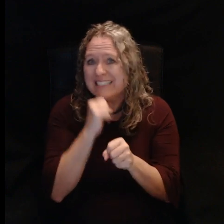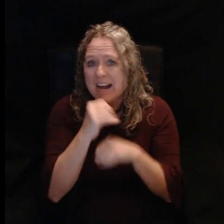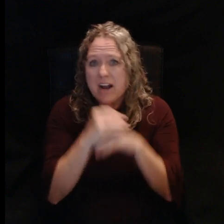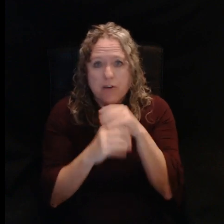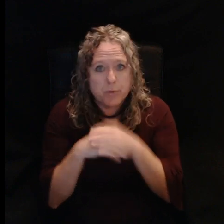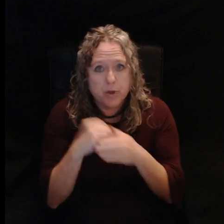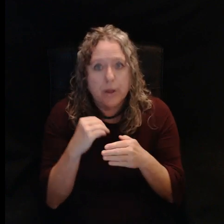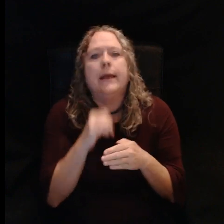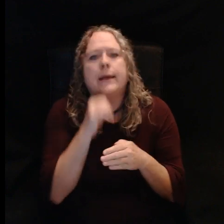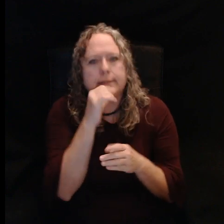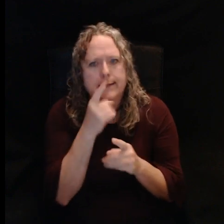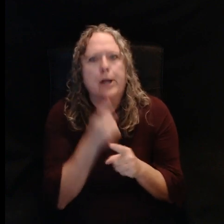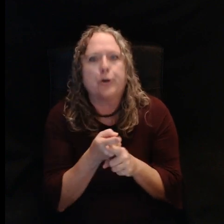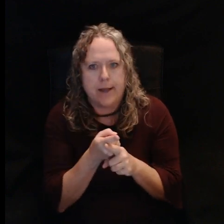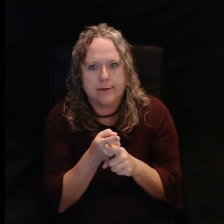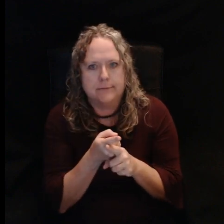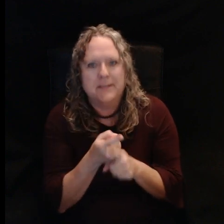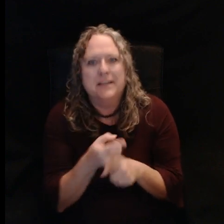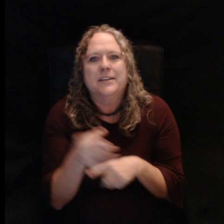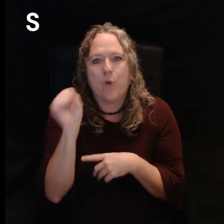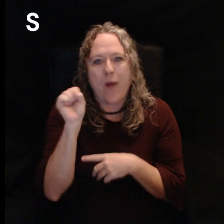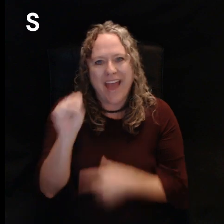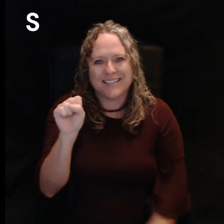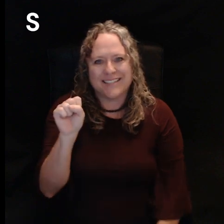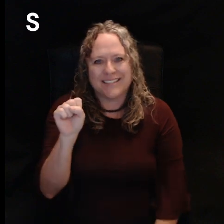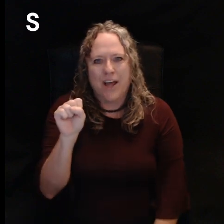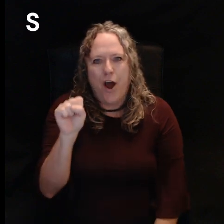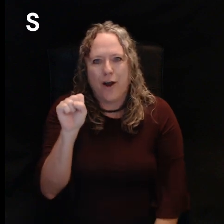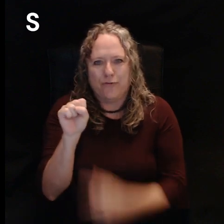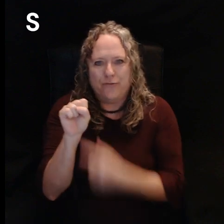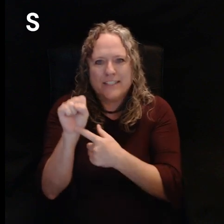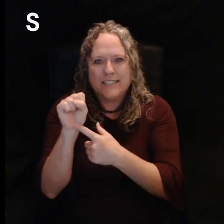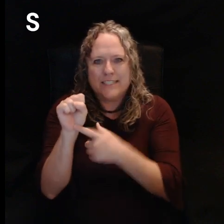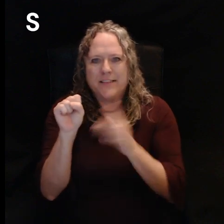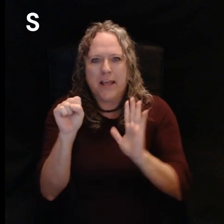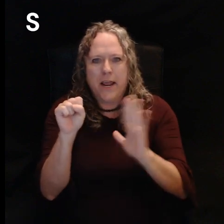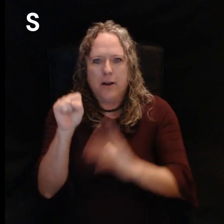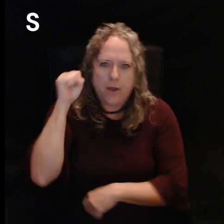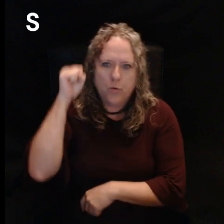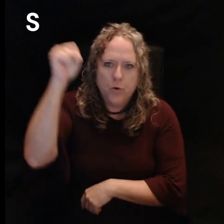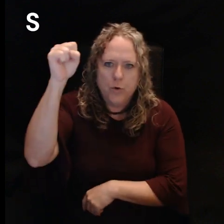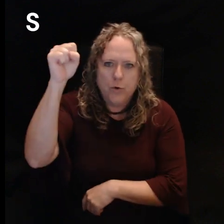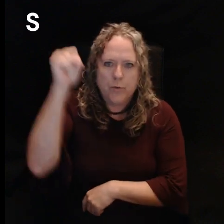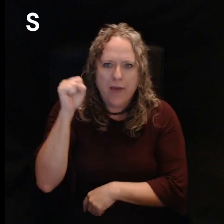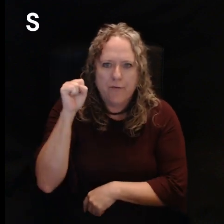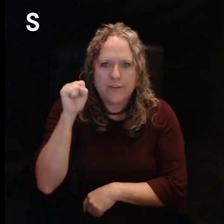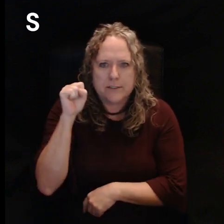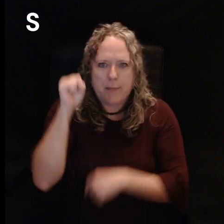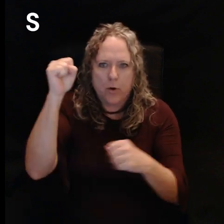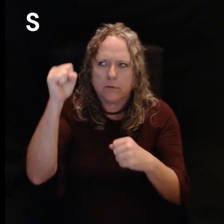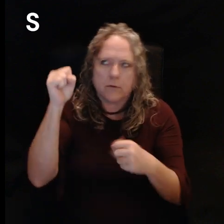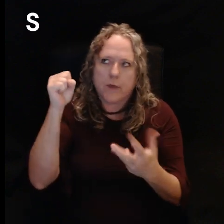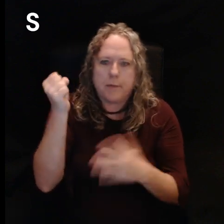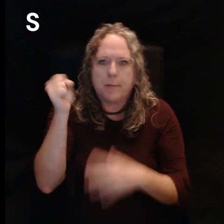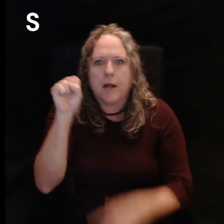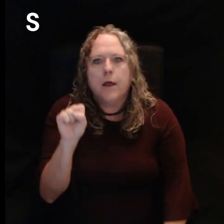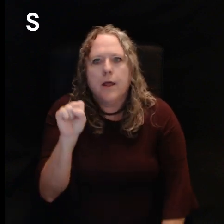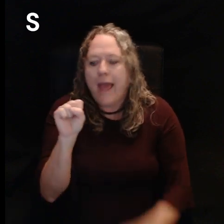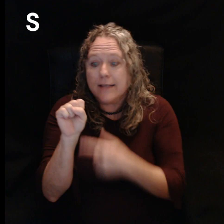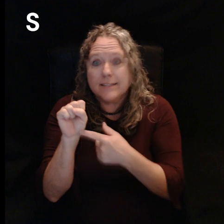not comfortable, it's not correct. So S, our fist is in the air like, woo, yay, fist power. Okay, maybe not. S